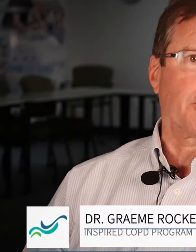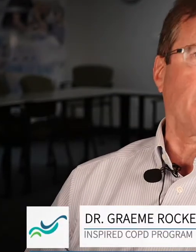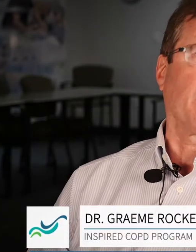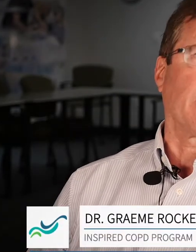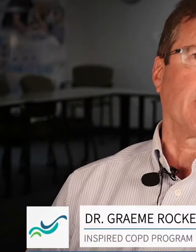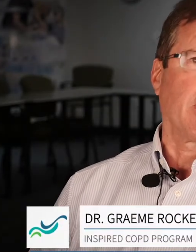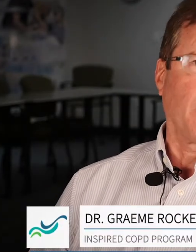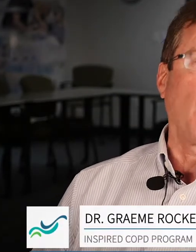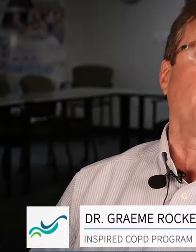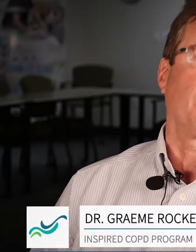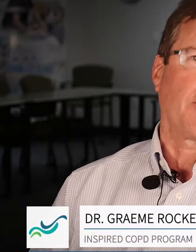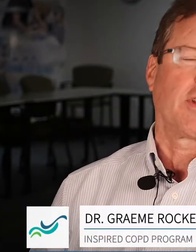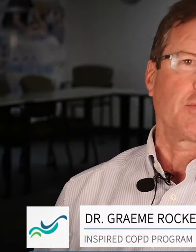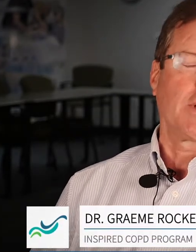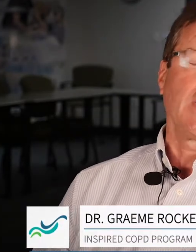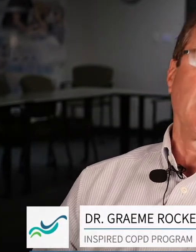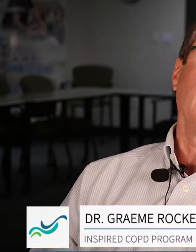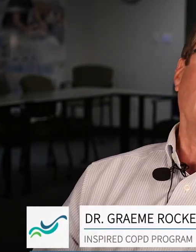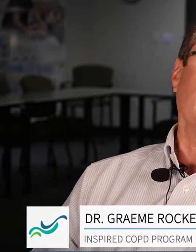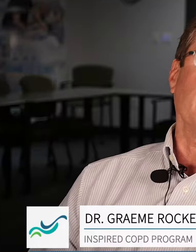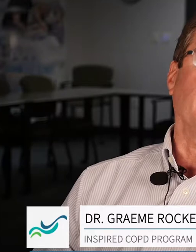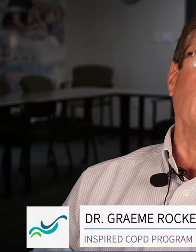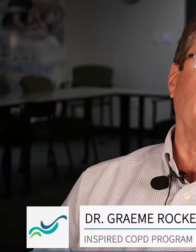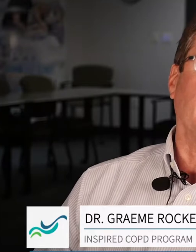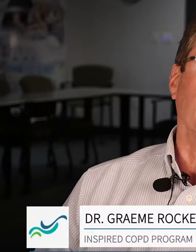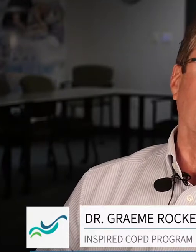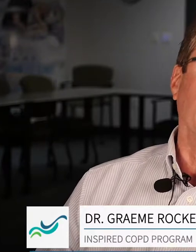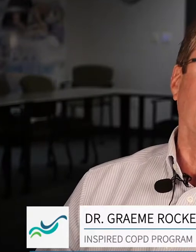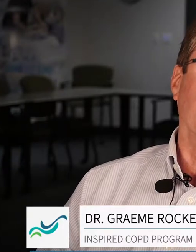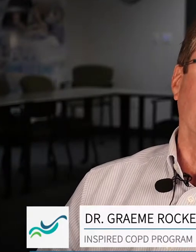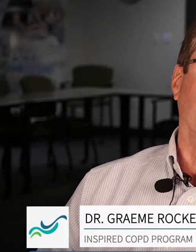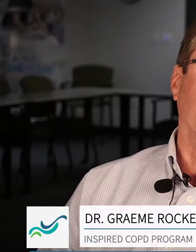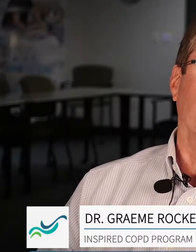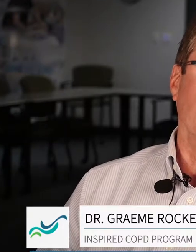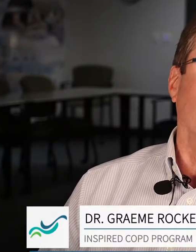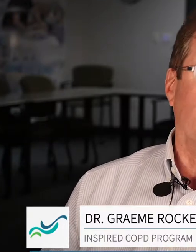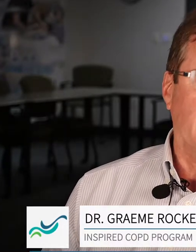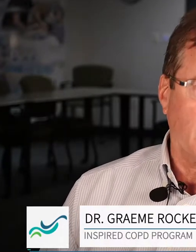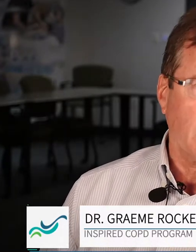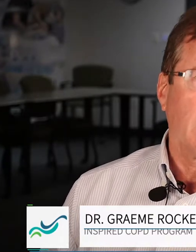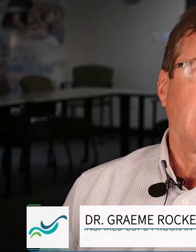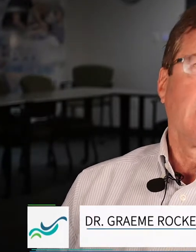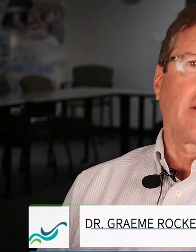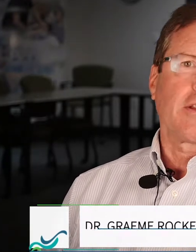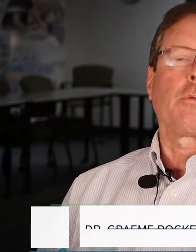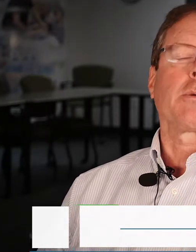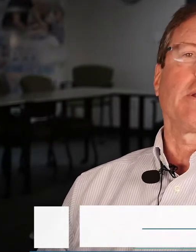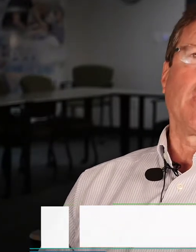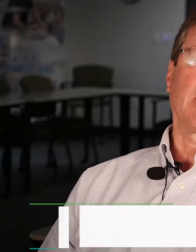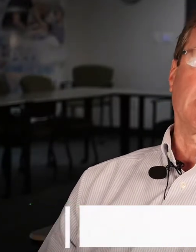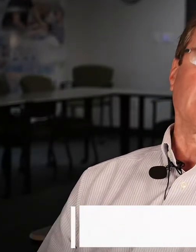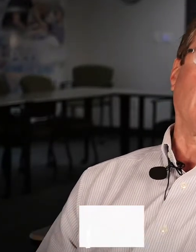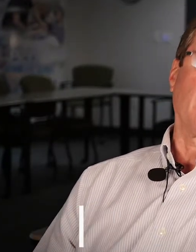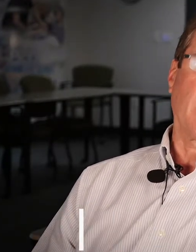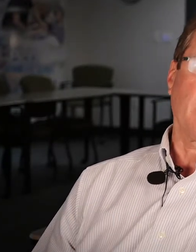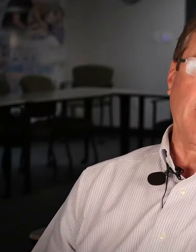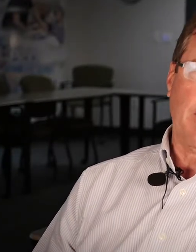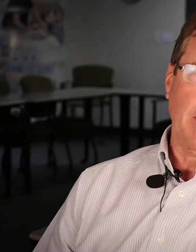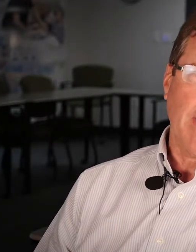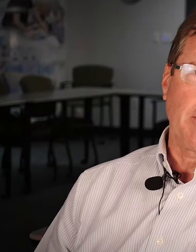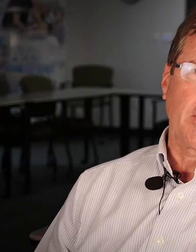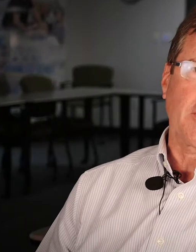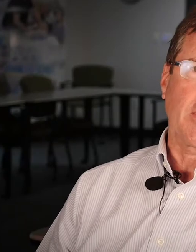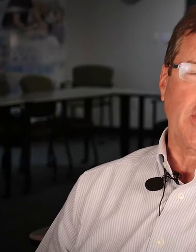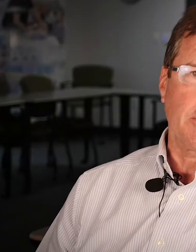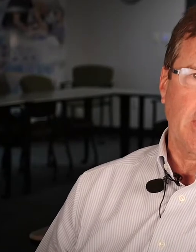symptoms to deteriorate in the hope that things will simply get better spontaneously, which of course they don't. And they don't want to be a burden on their